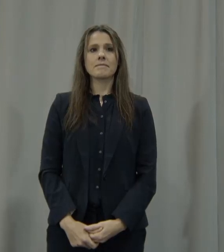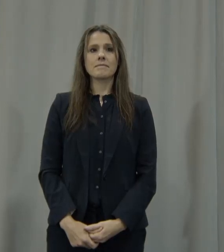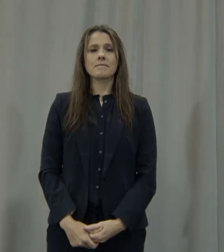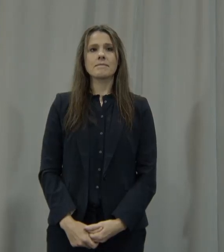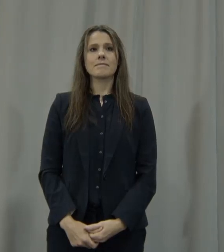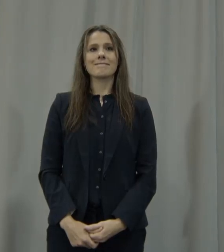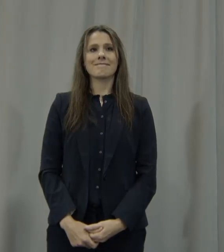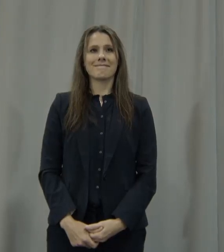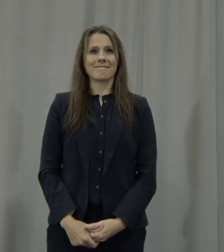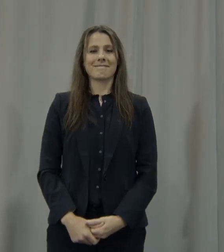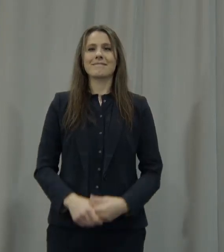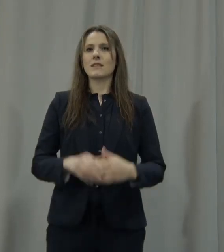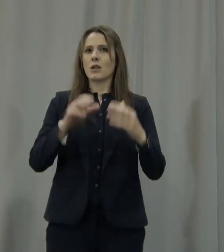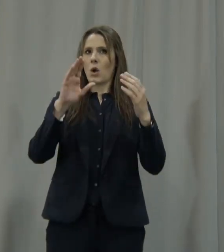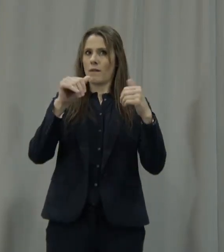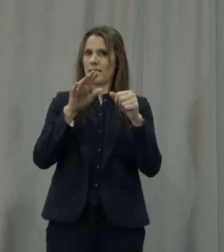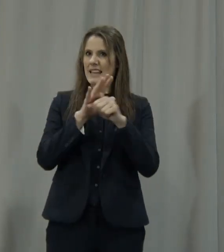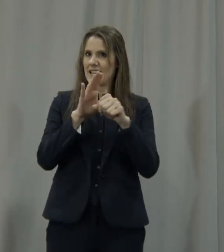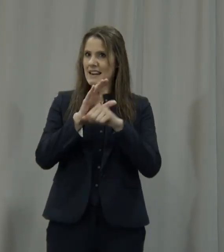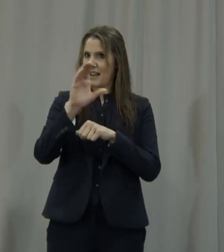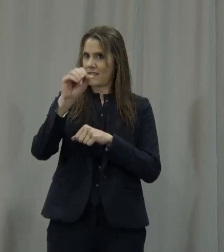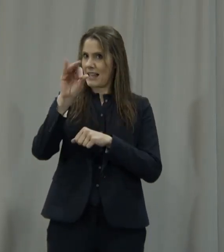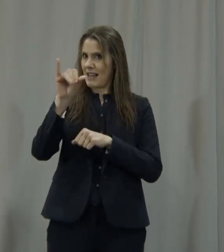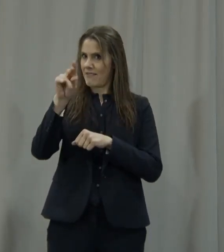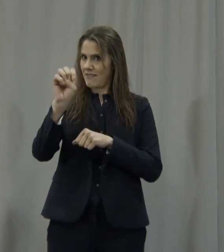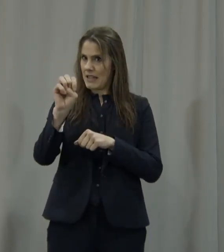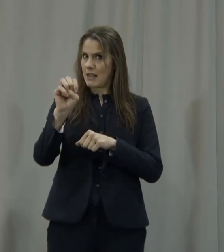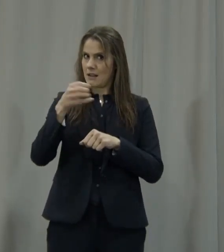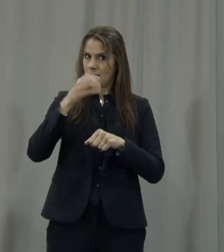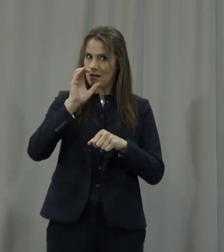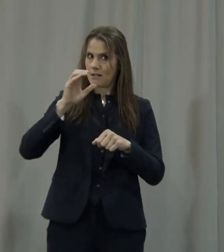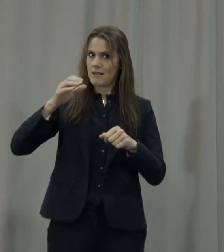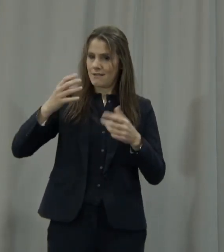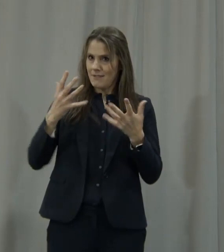Hopefully you're sufficiently caffeinated you won't fall back asleep.